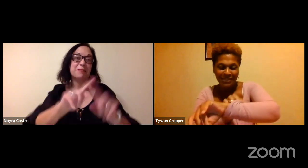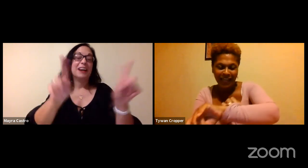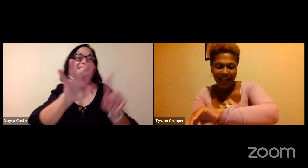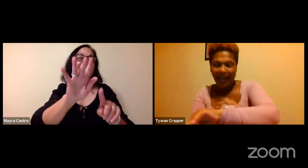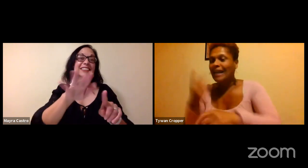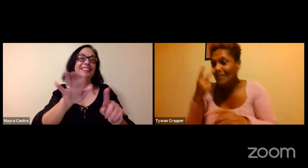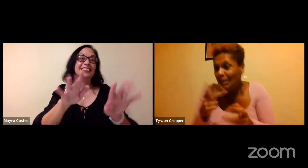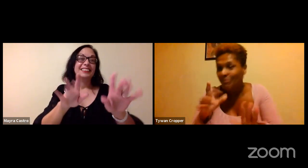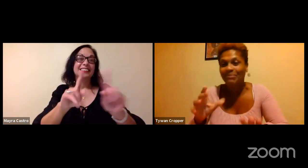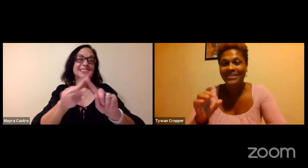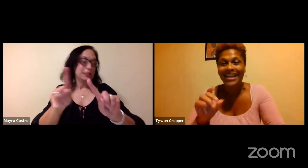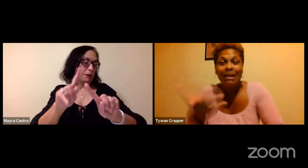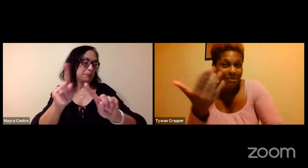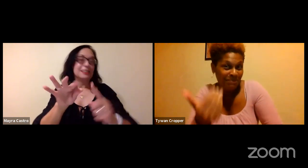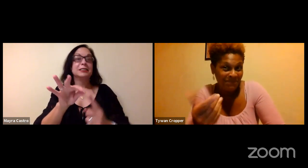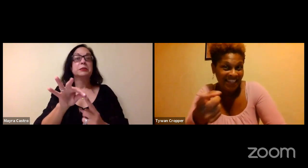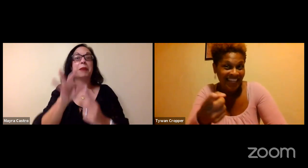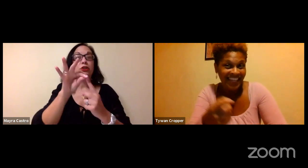to come over for dinner.